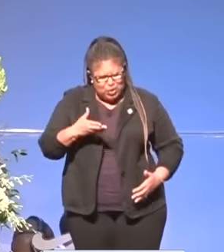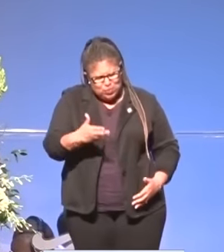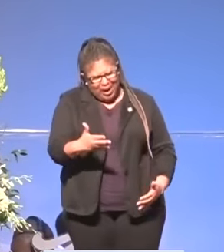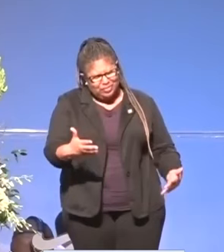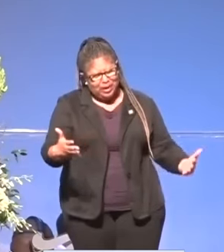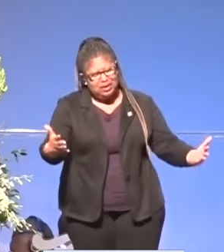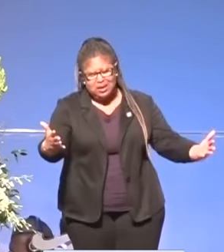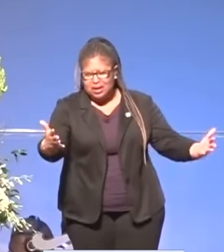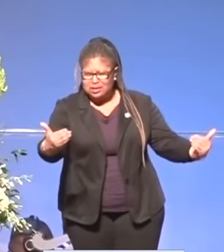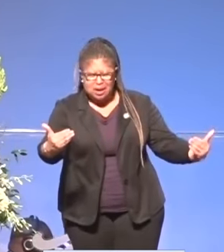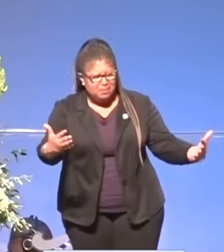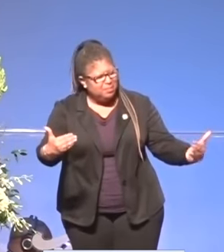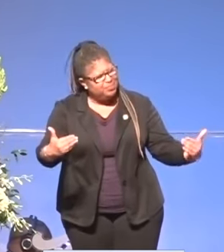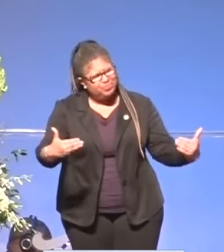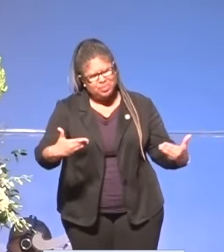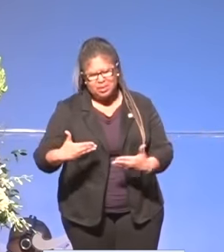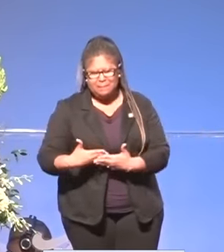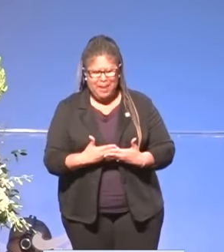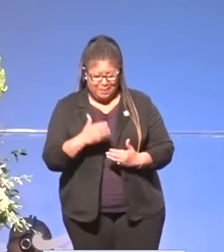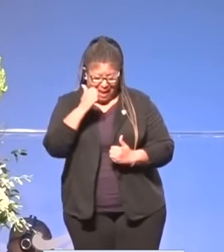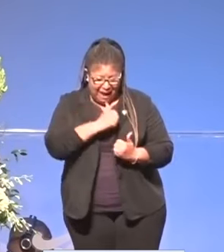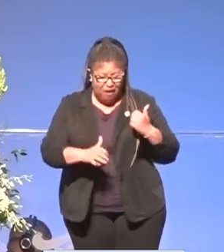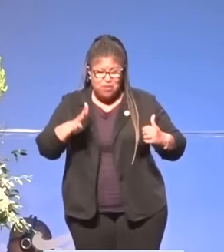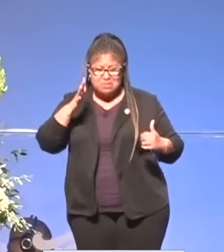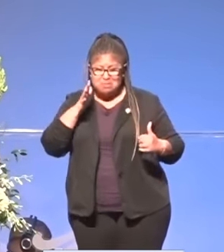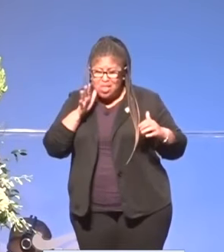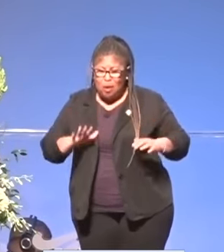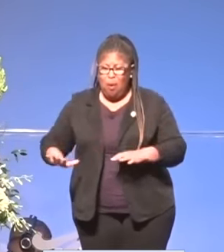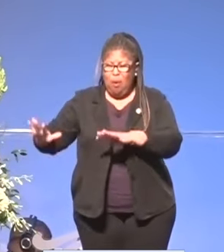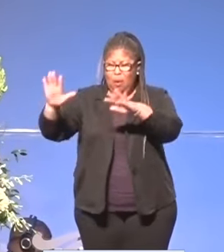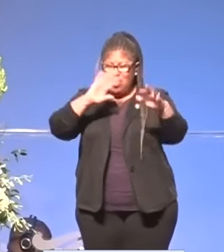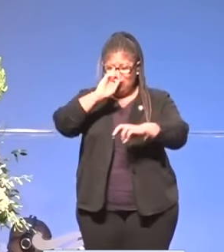here, baby. Every mama felt that.